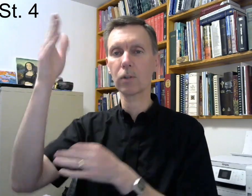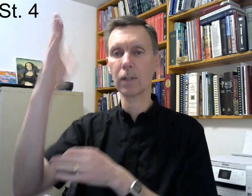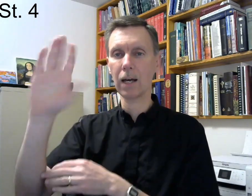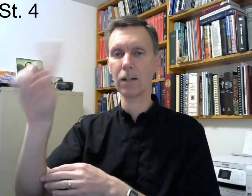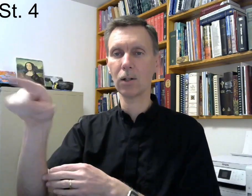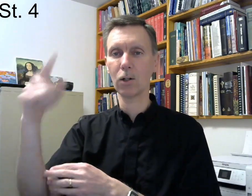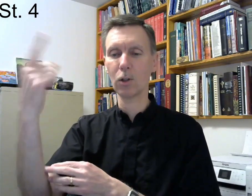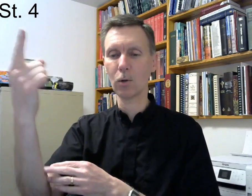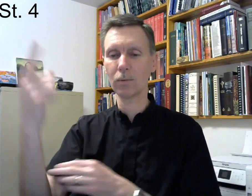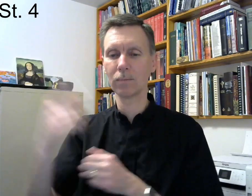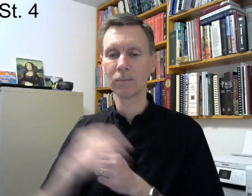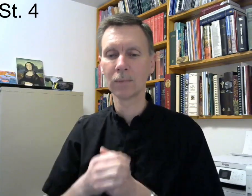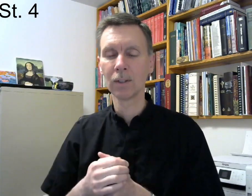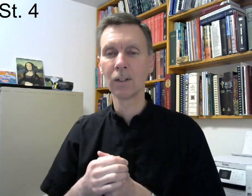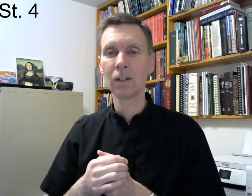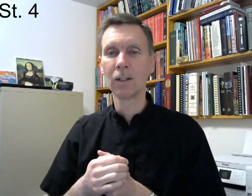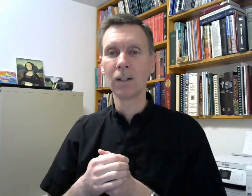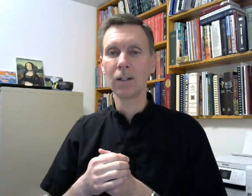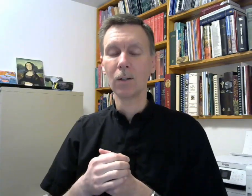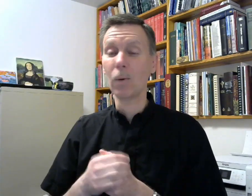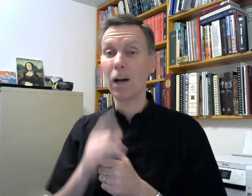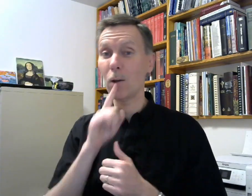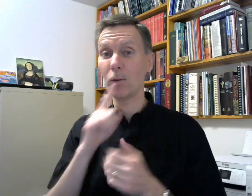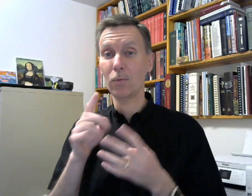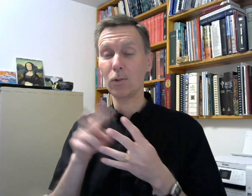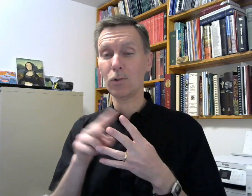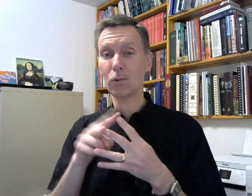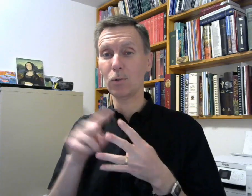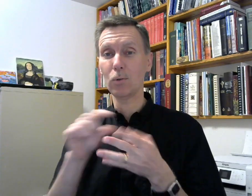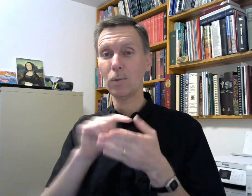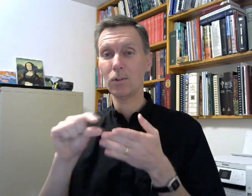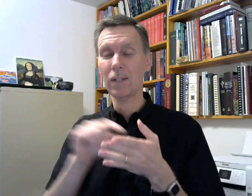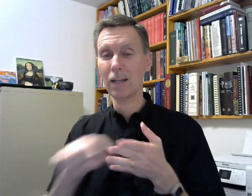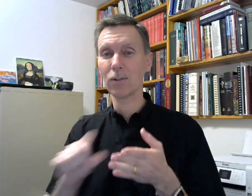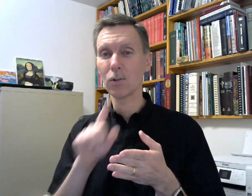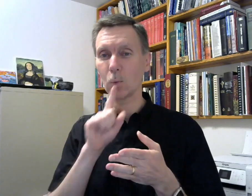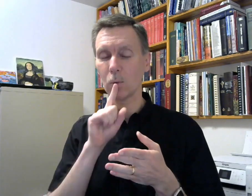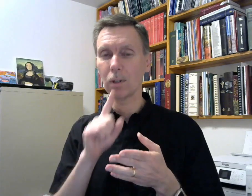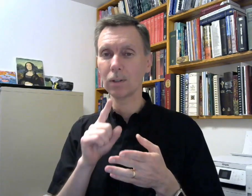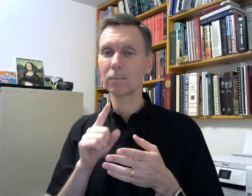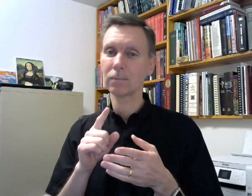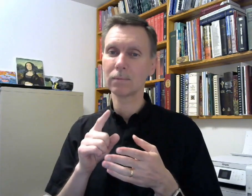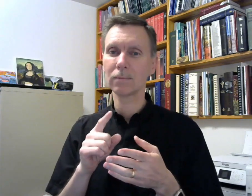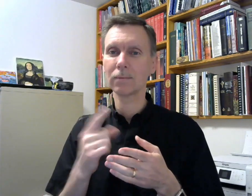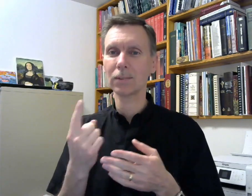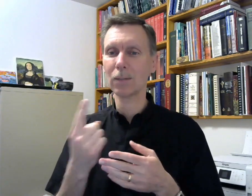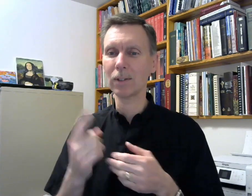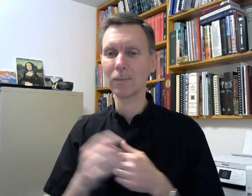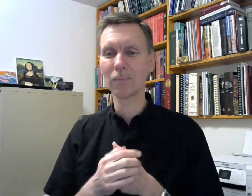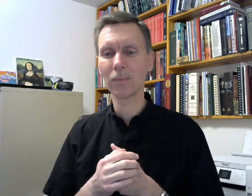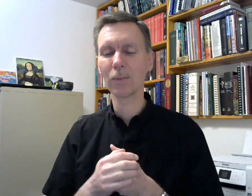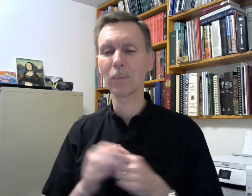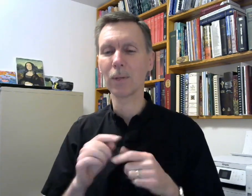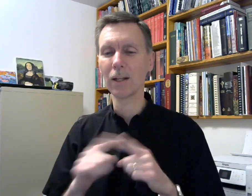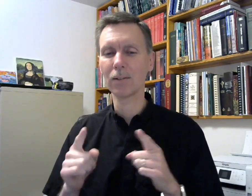God alone. Wow, the first two stanzas were something, but